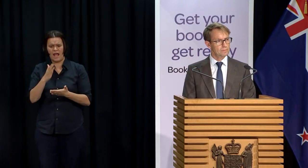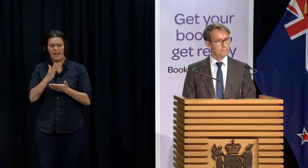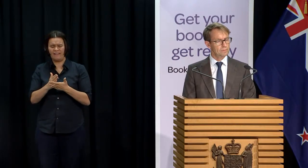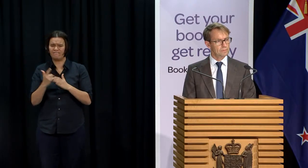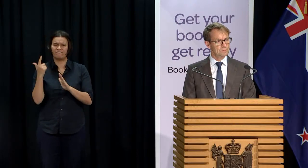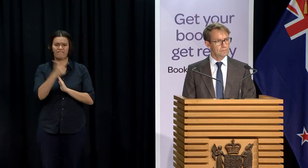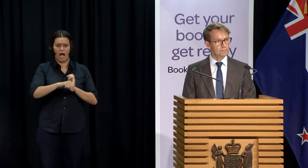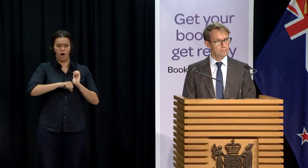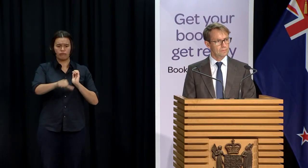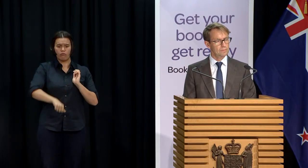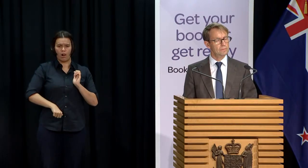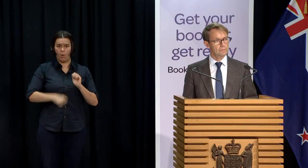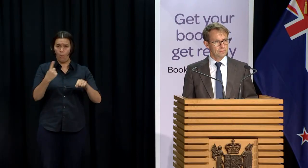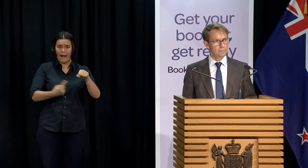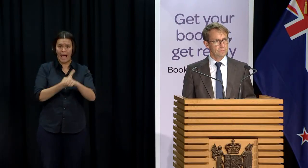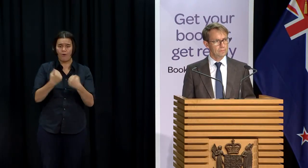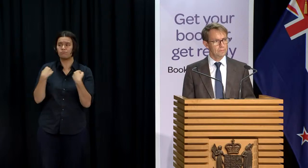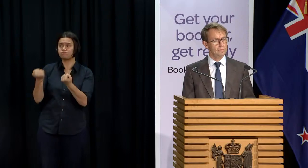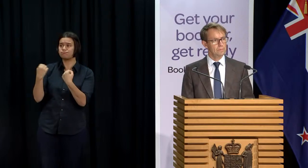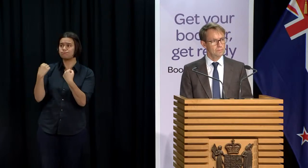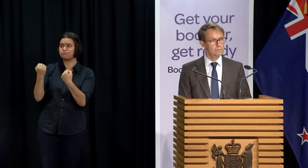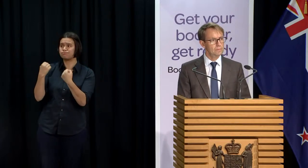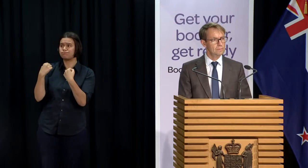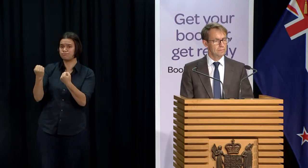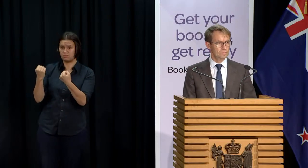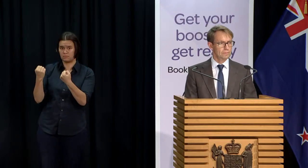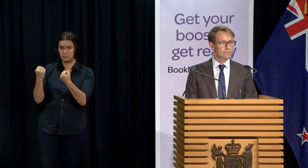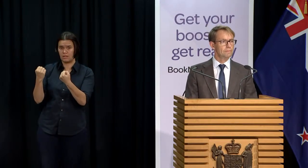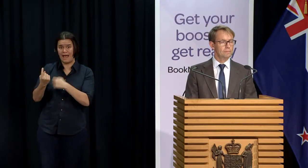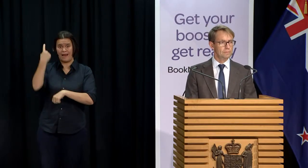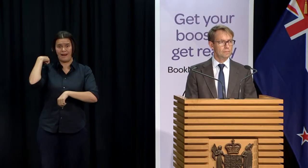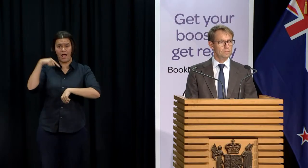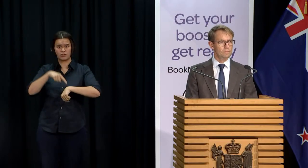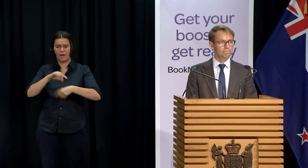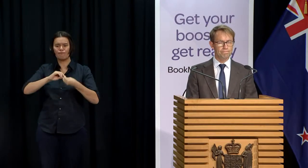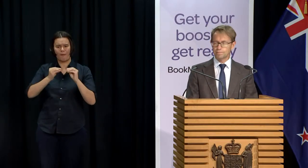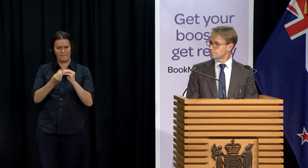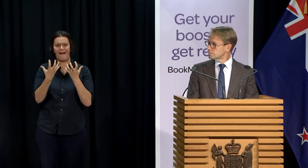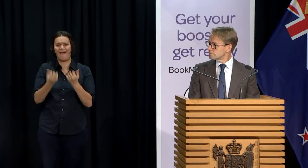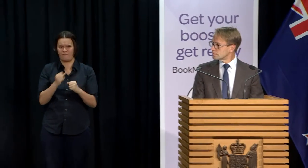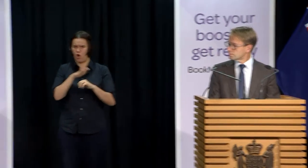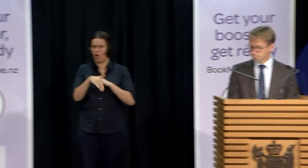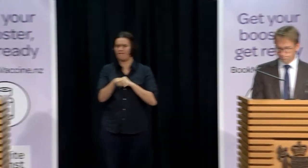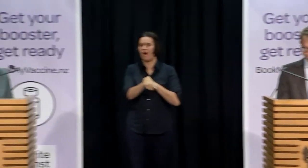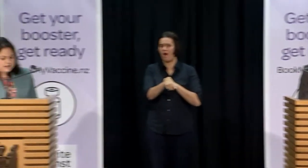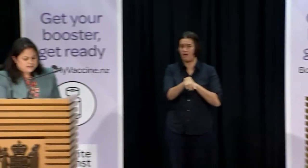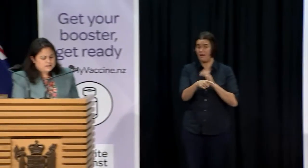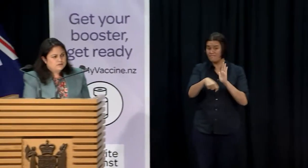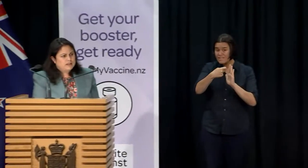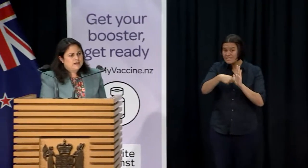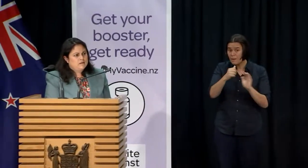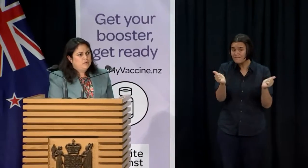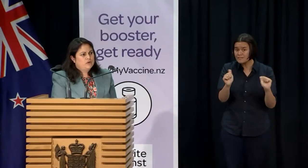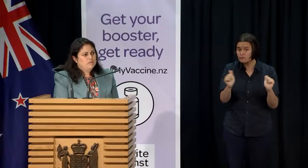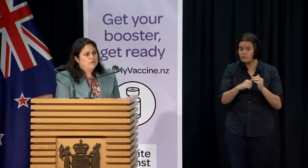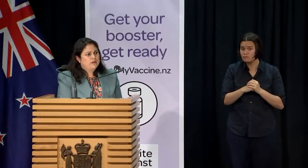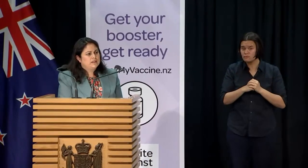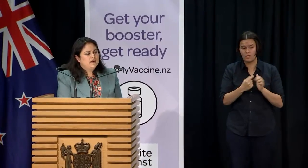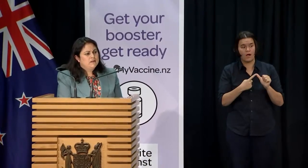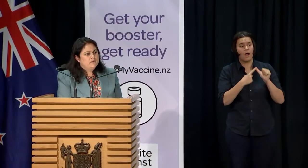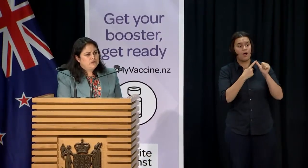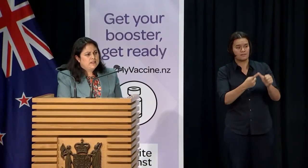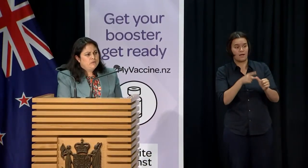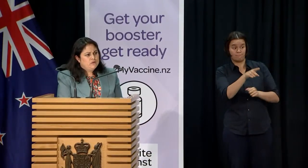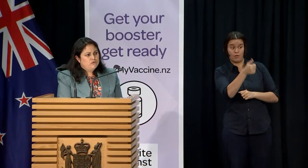How are you dealing with accessibility issues this time that weren't dealt with last time? Yeah, a number of ways, and thanks, that's a really important